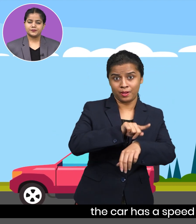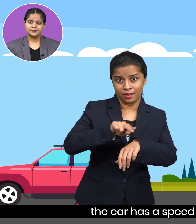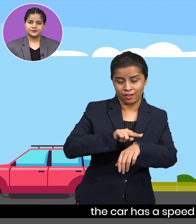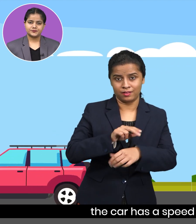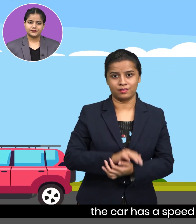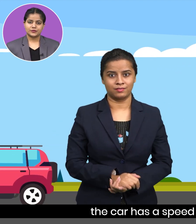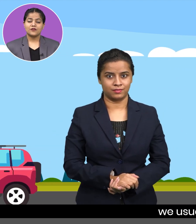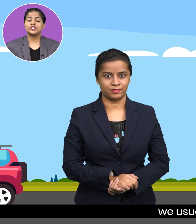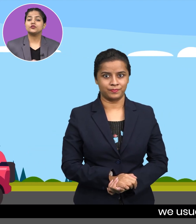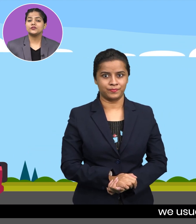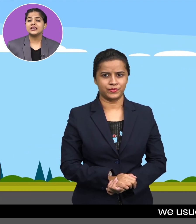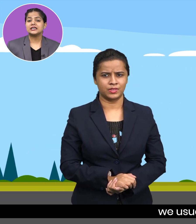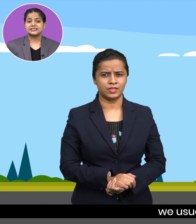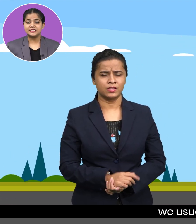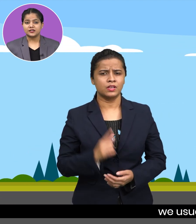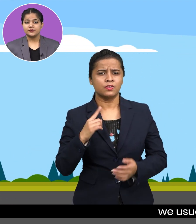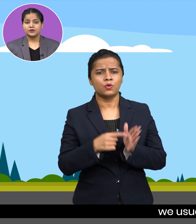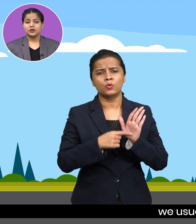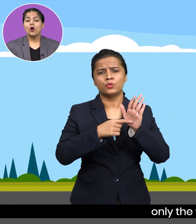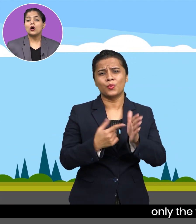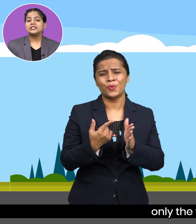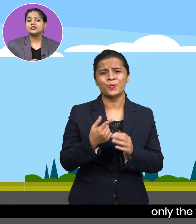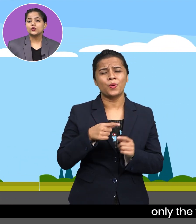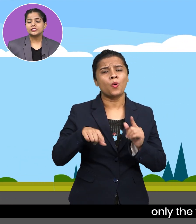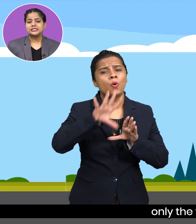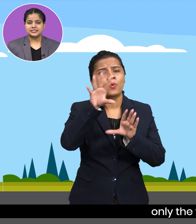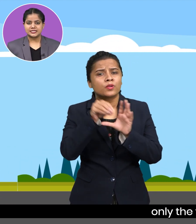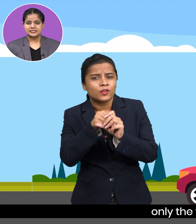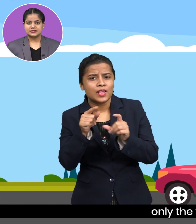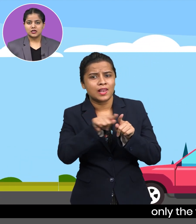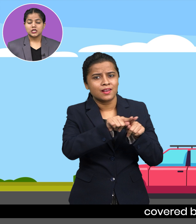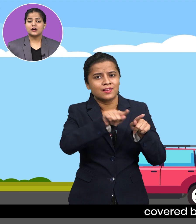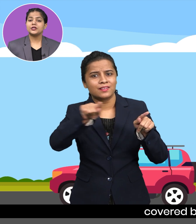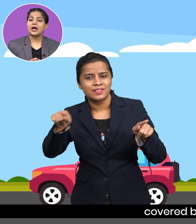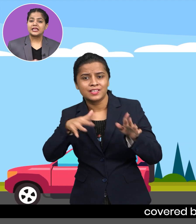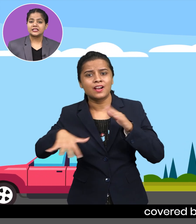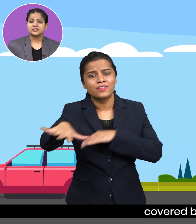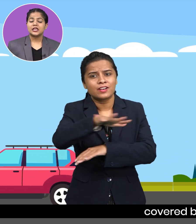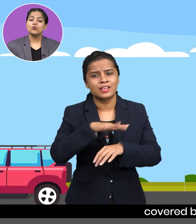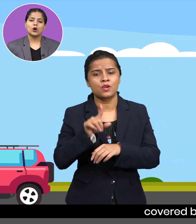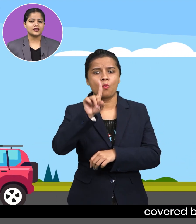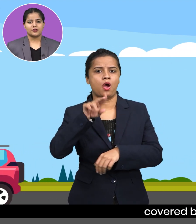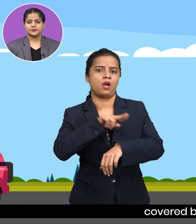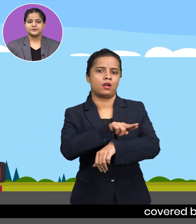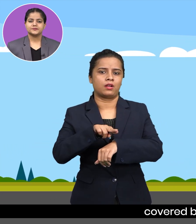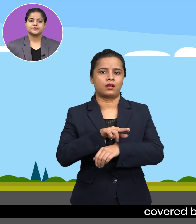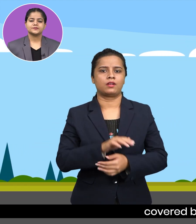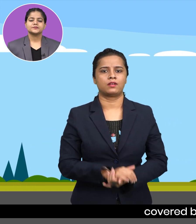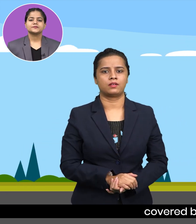we usually consider only the total distance covered by it in 1